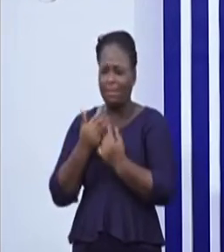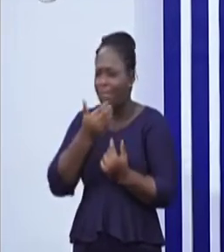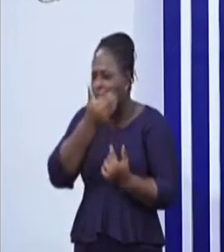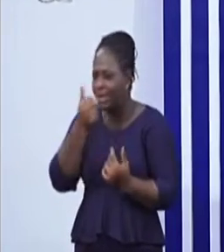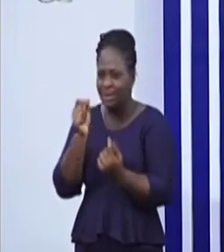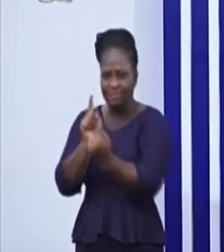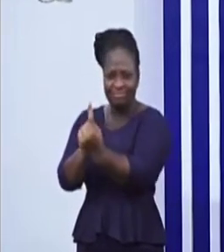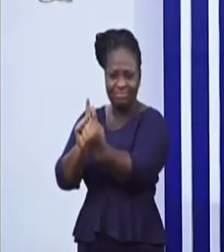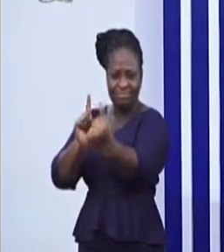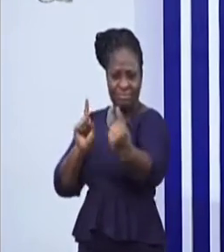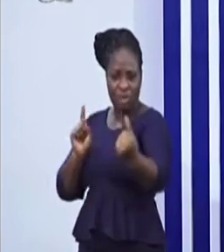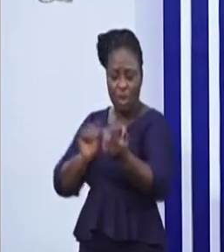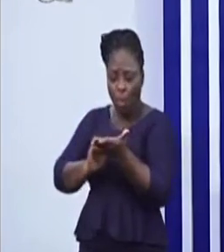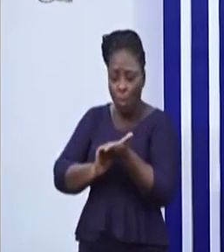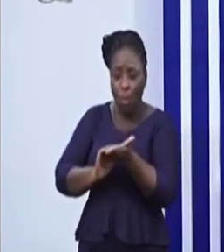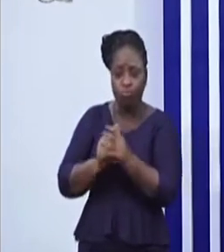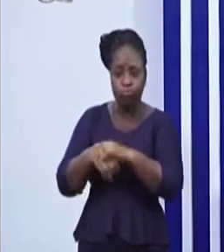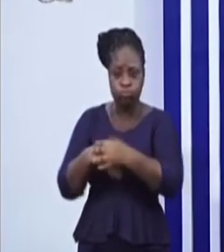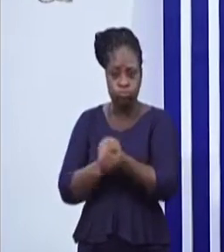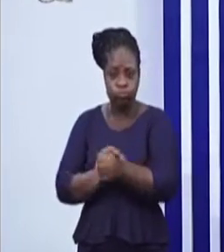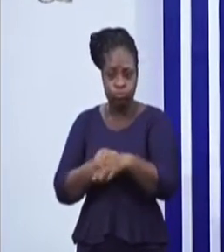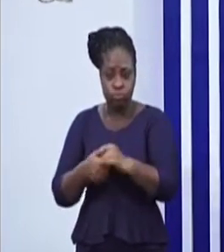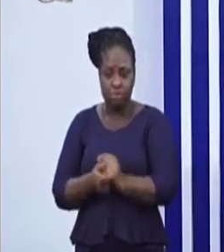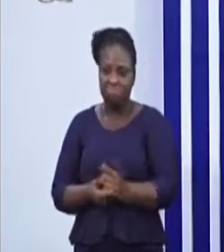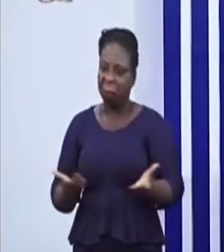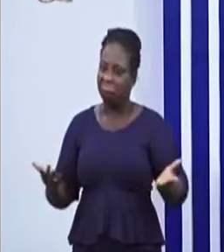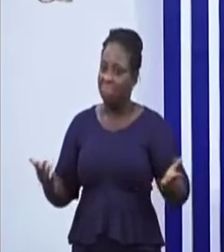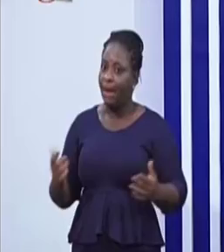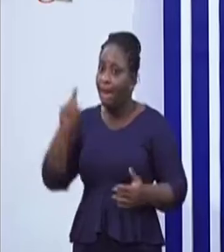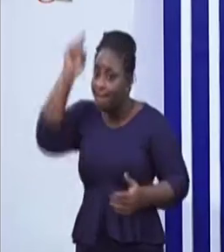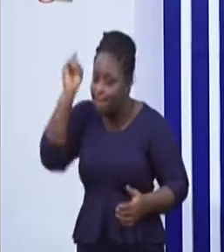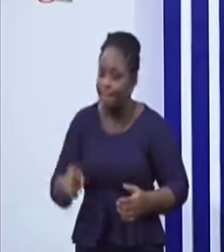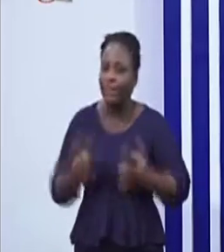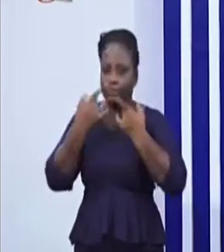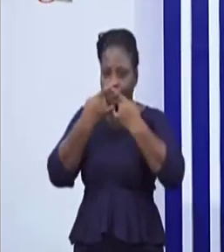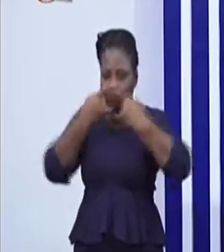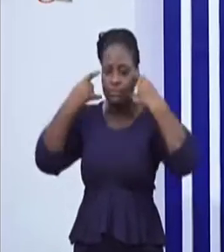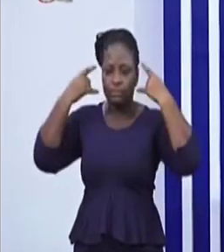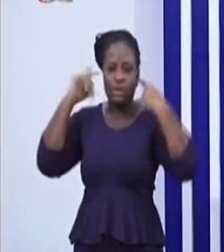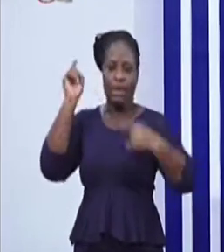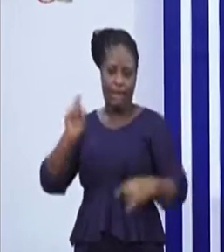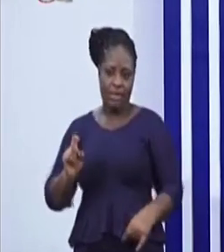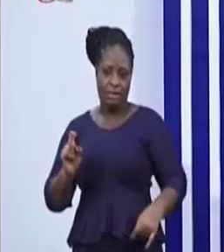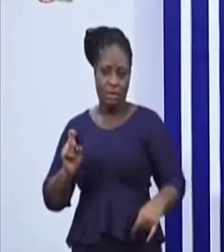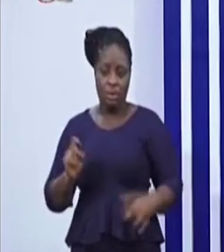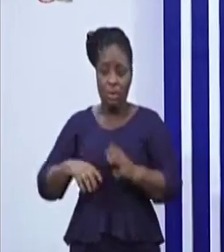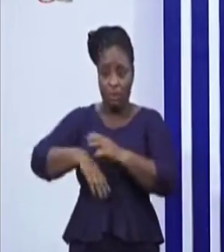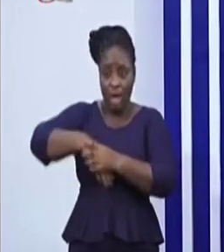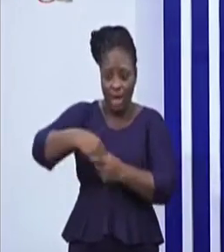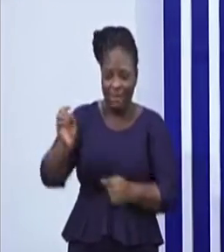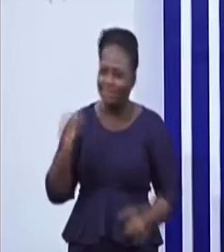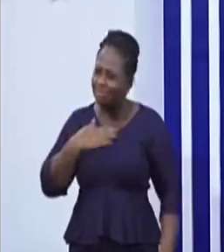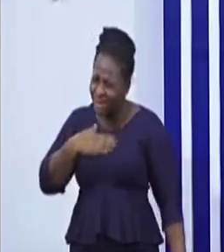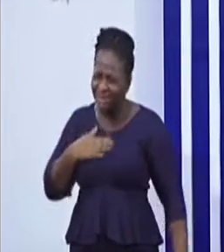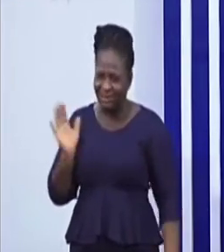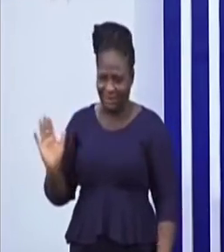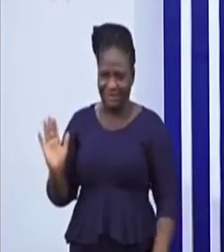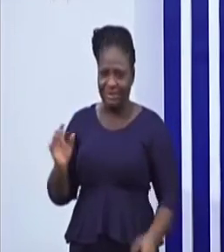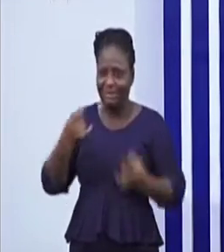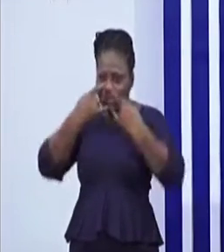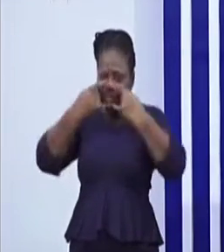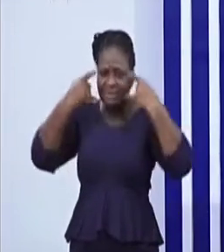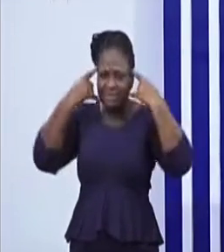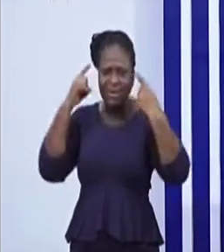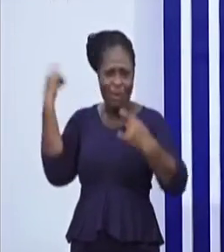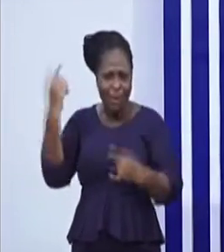and the hand-washing protocols. We must also wear the face mask. And when we are out, please let that mask be